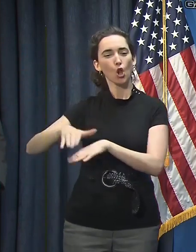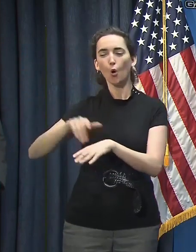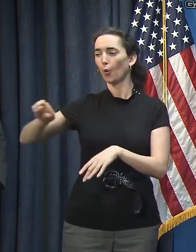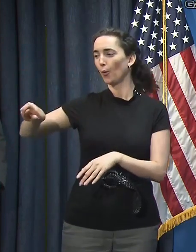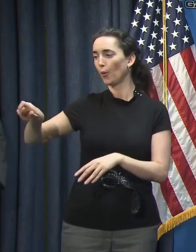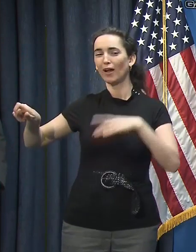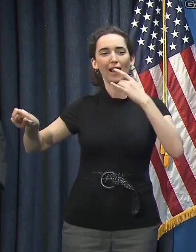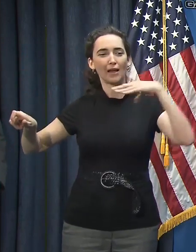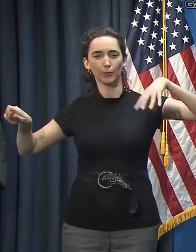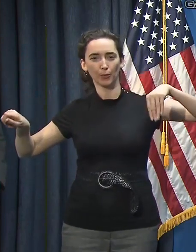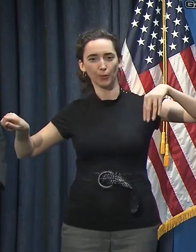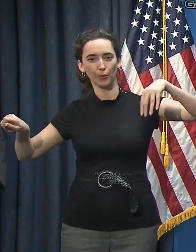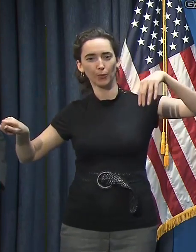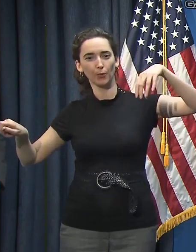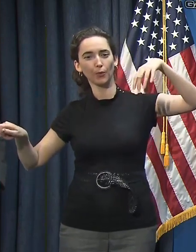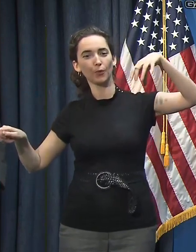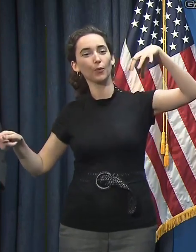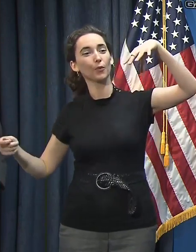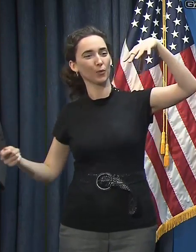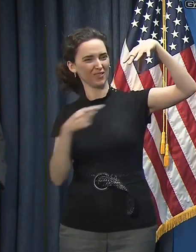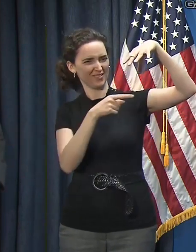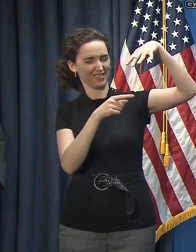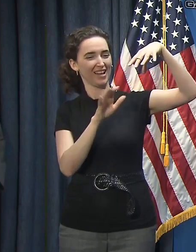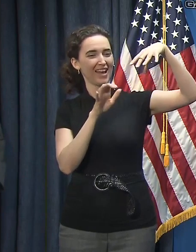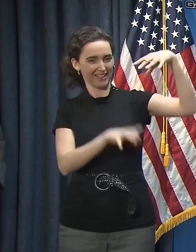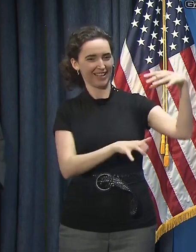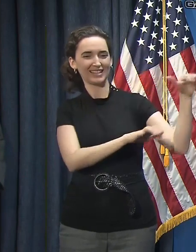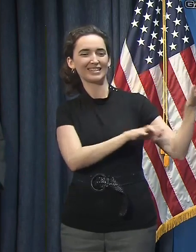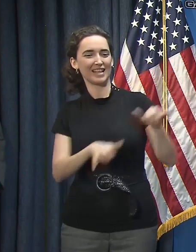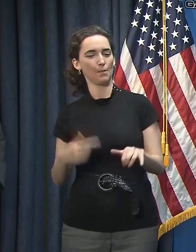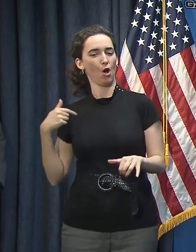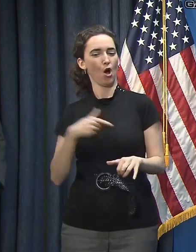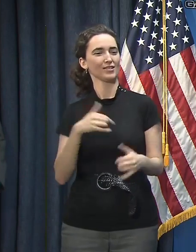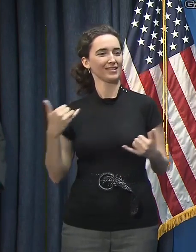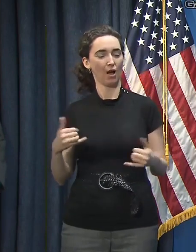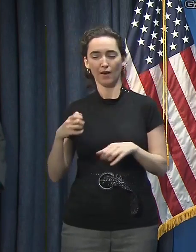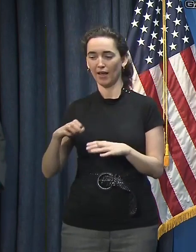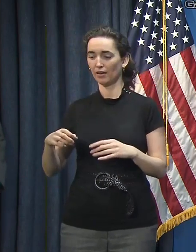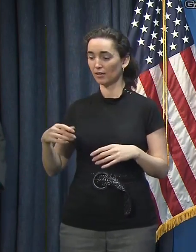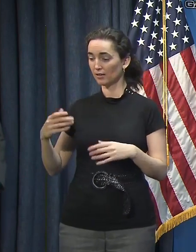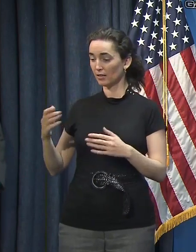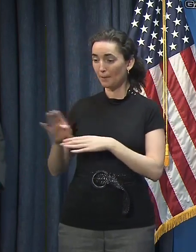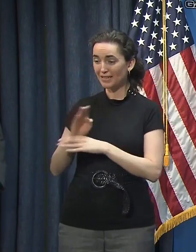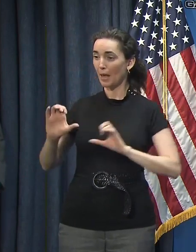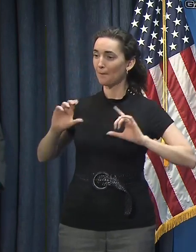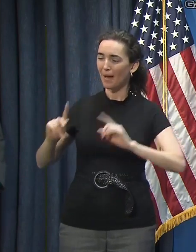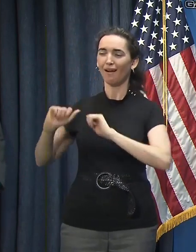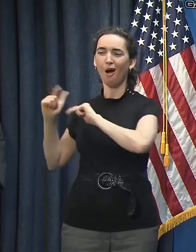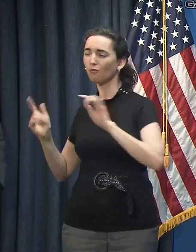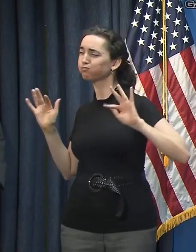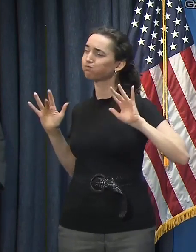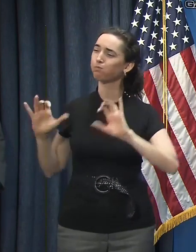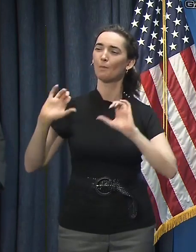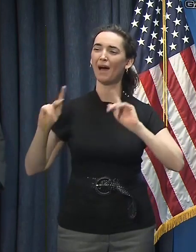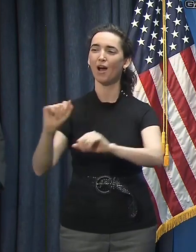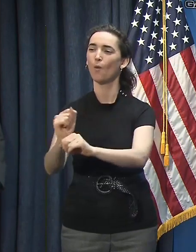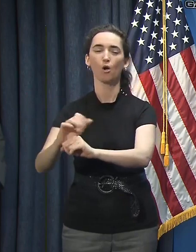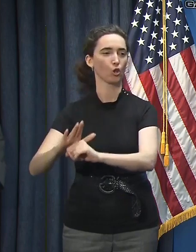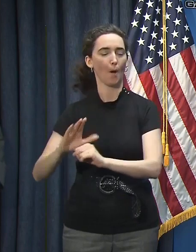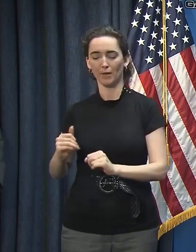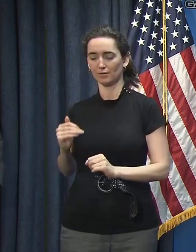and that's what we're trying to get right in balancing the need to reopen the economy as we can with the imperative to protect